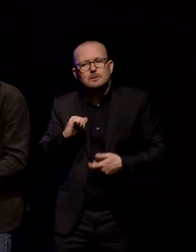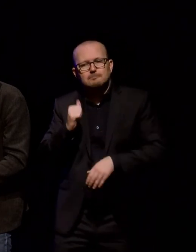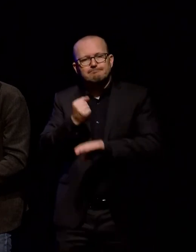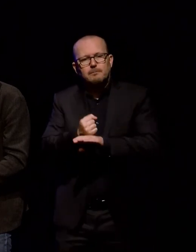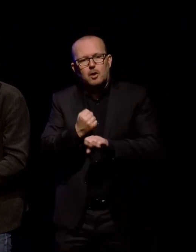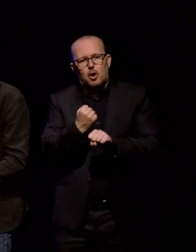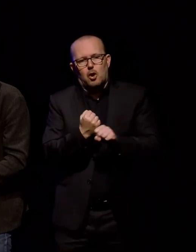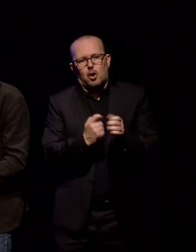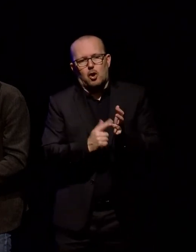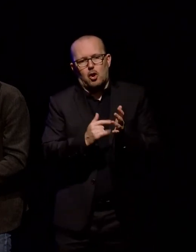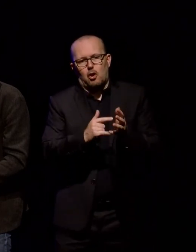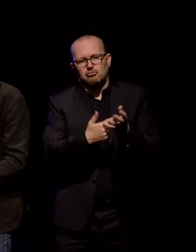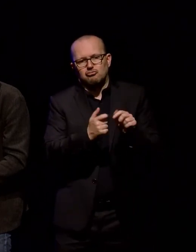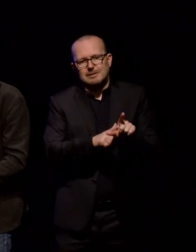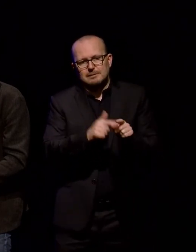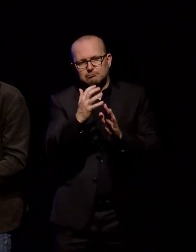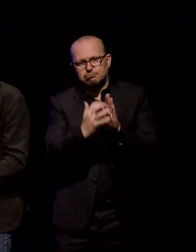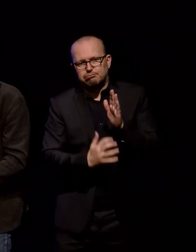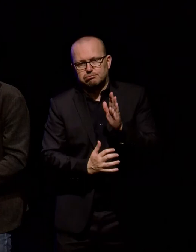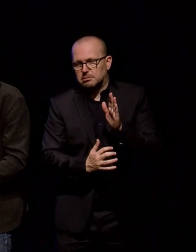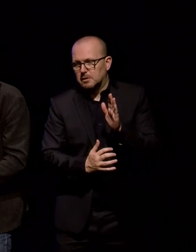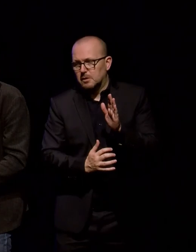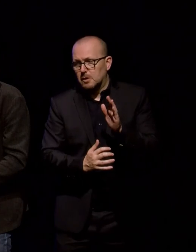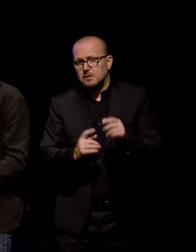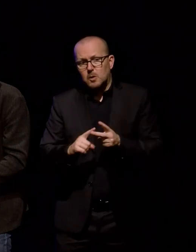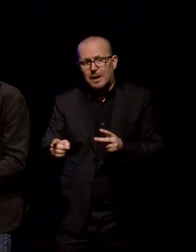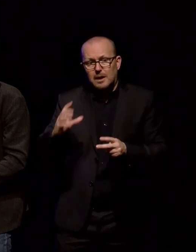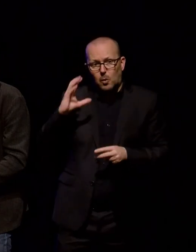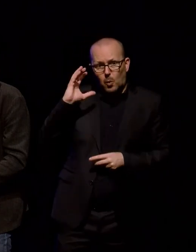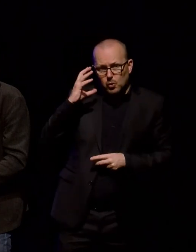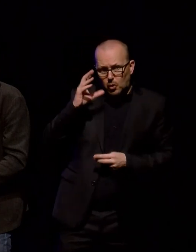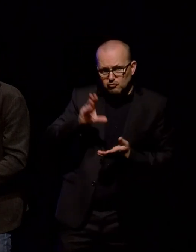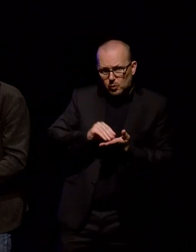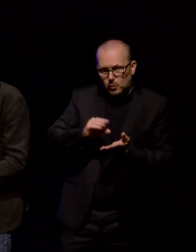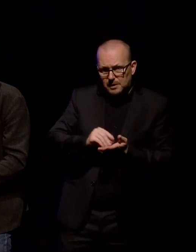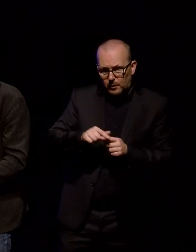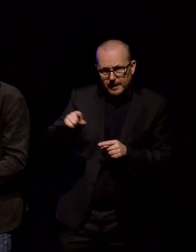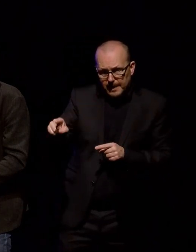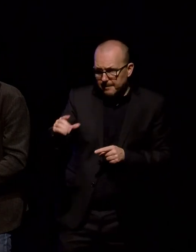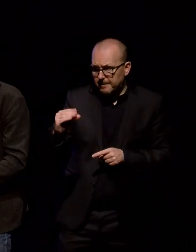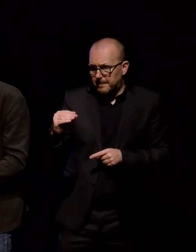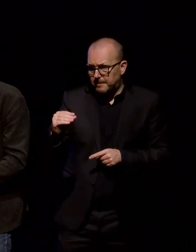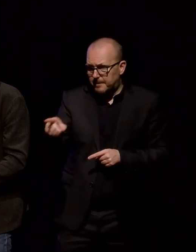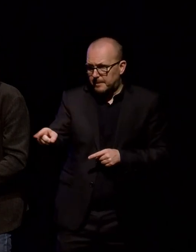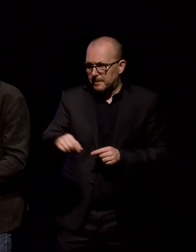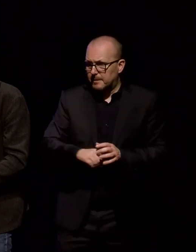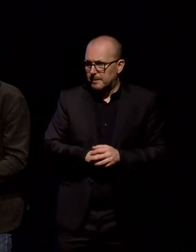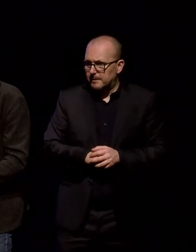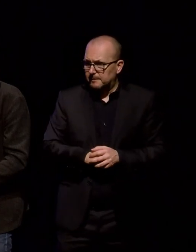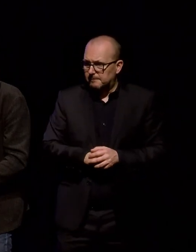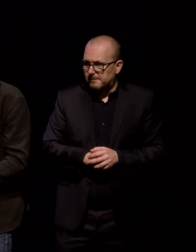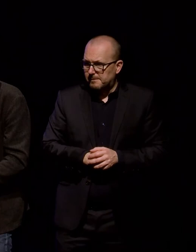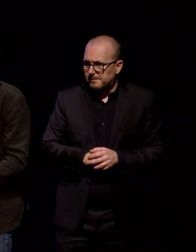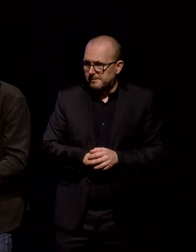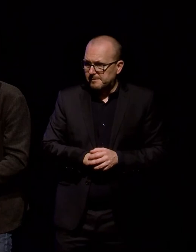allowed Balang to speak his language. So we did an audio recording with him and his grandson. That's